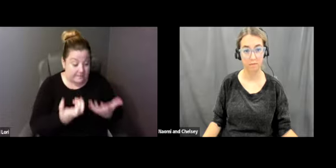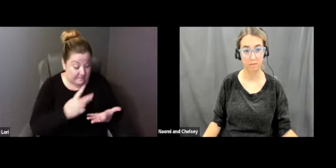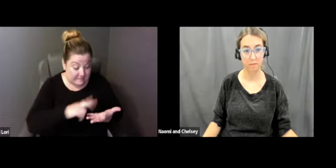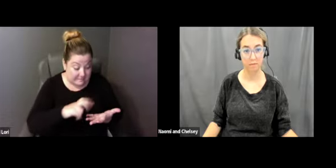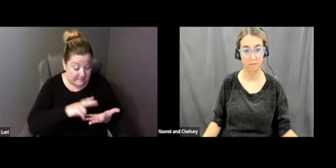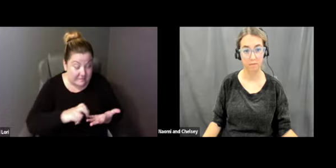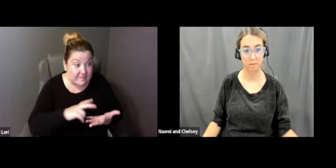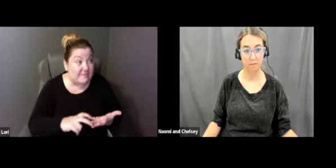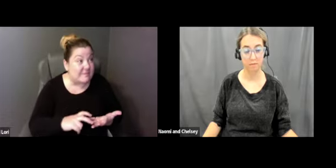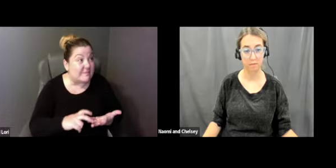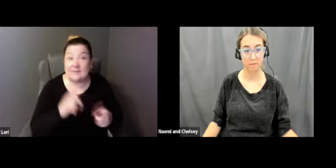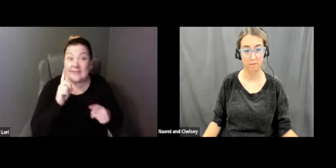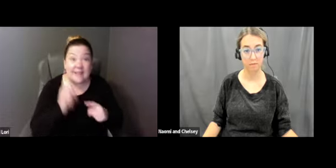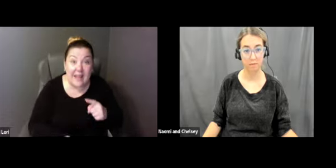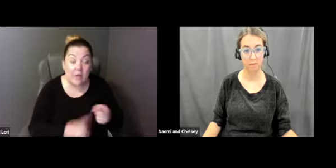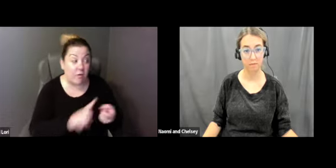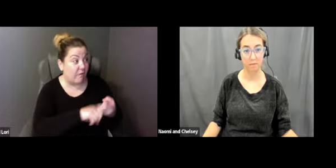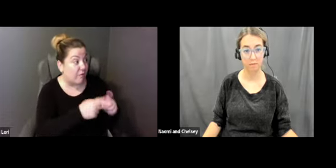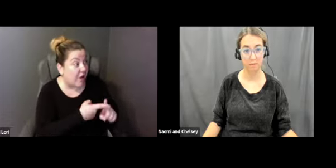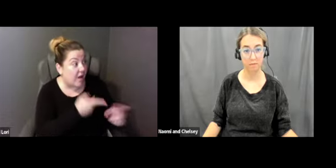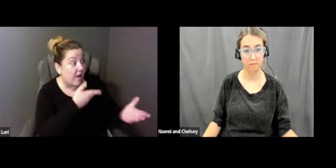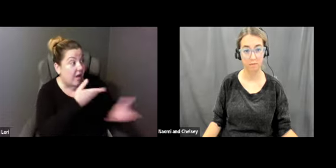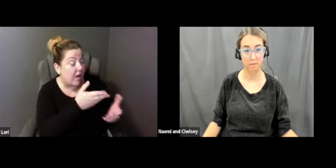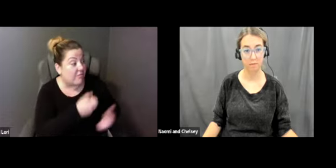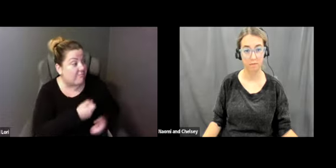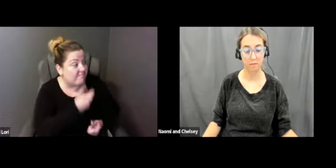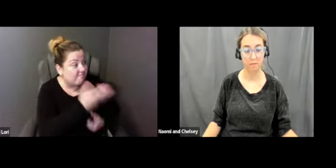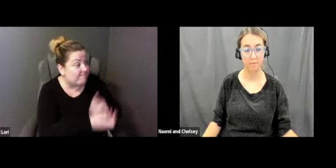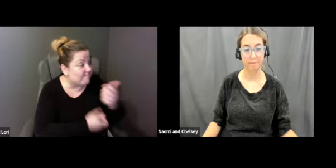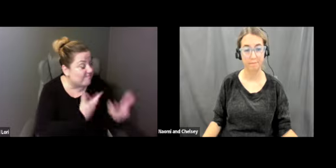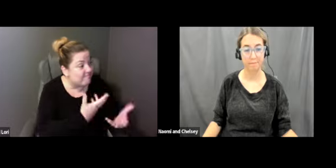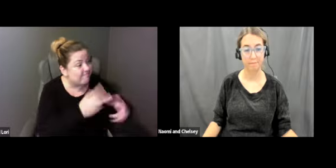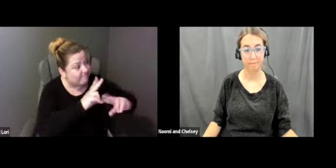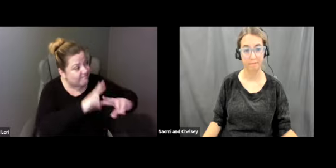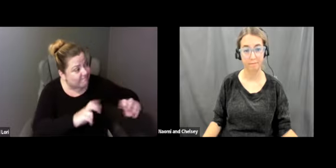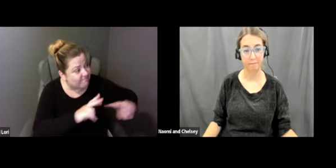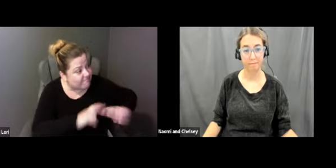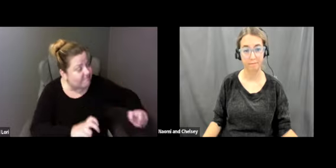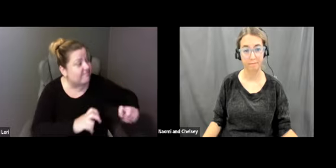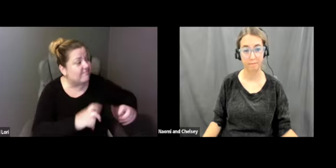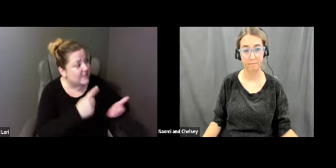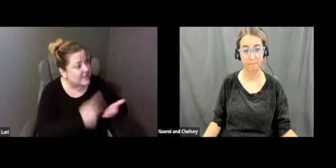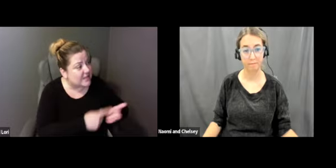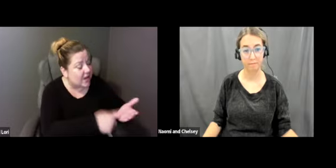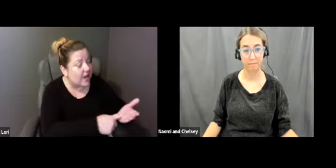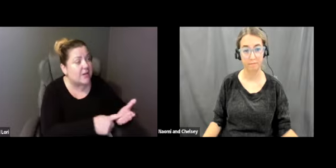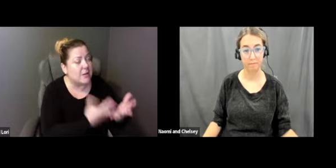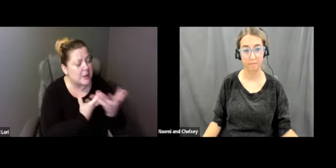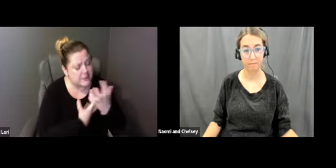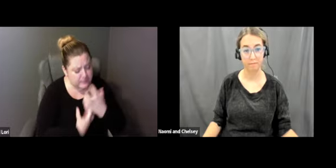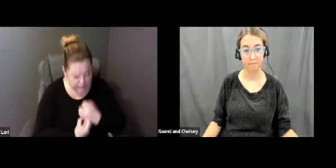support system, another interpreter that you can really be reflective with and talk things out with, it can be very confusing and perpetuate